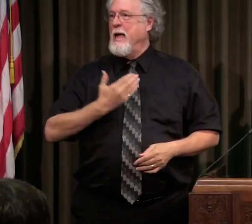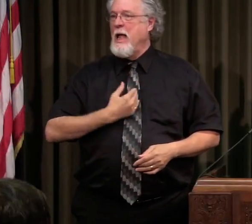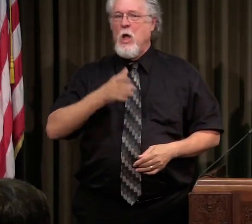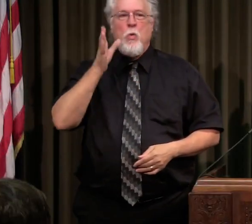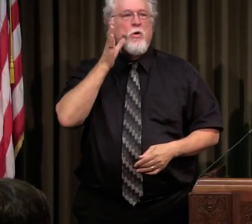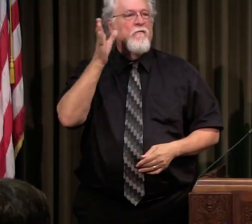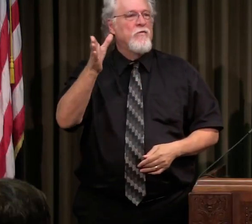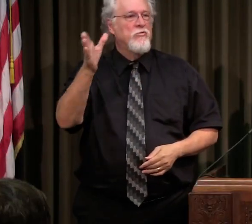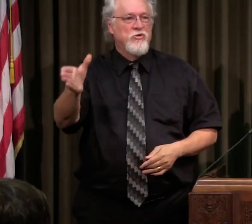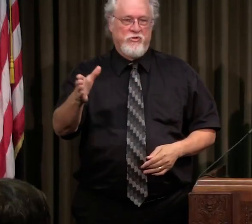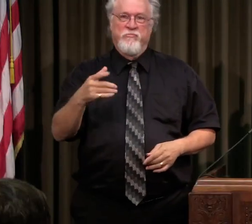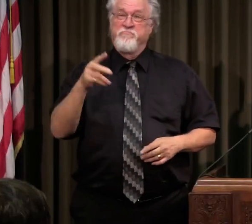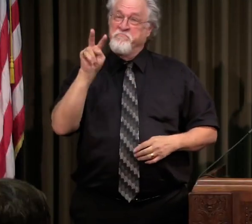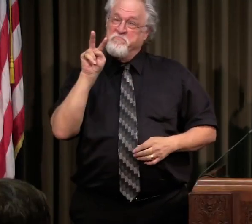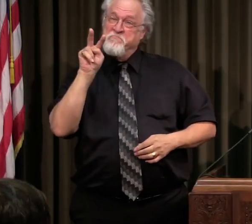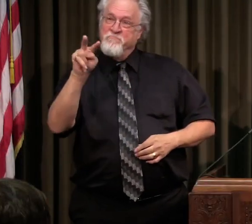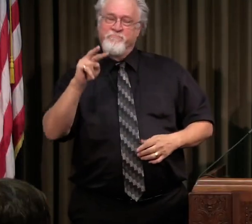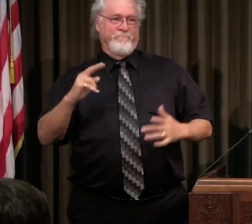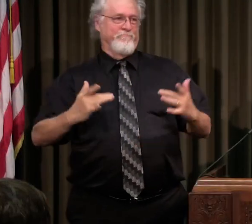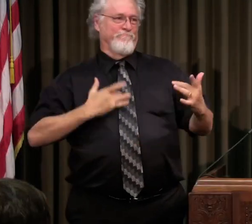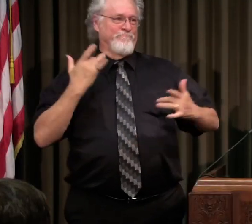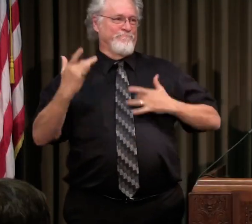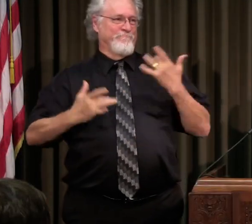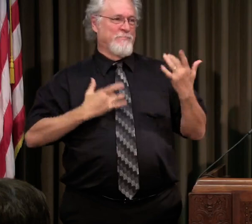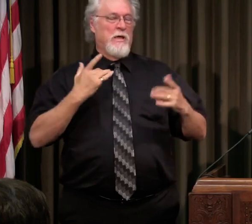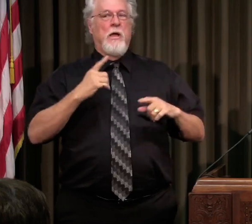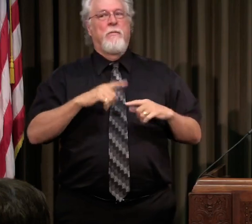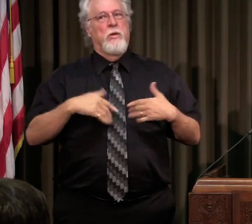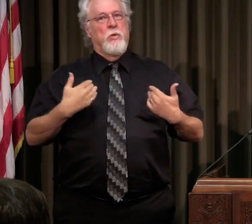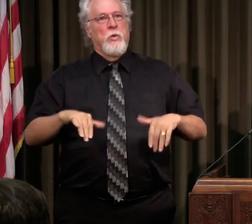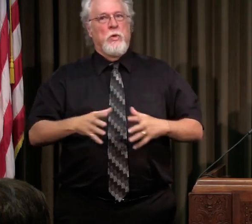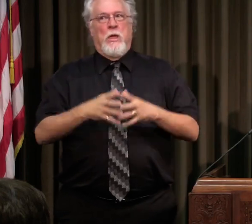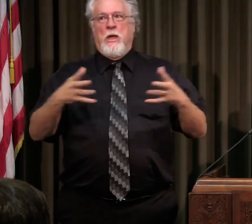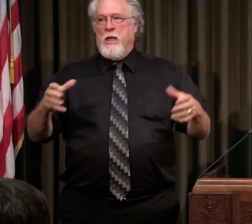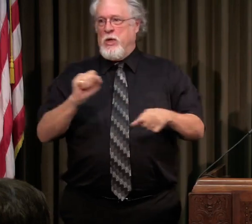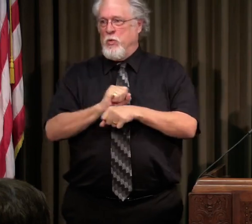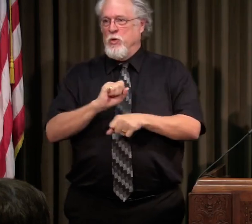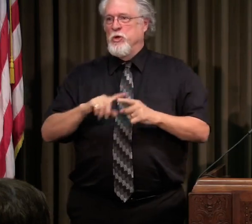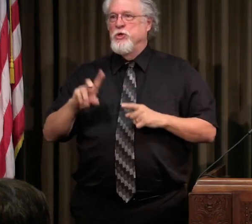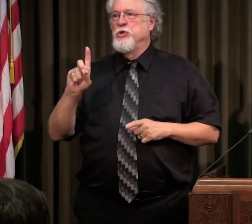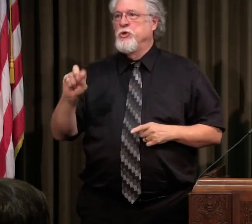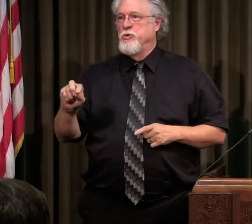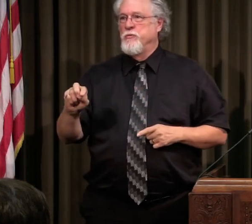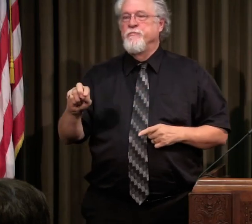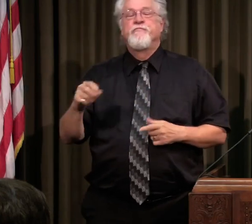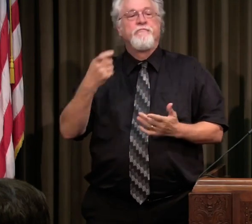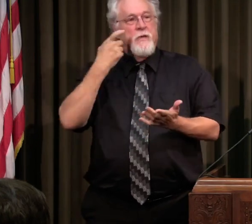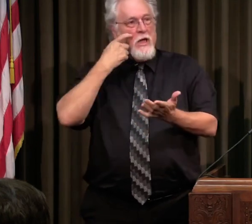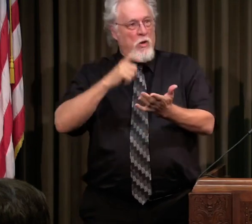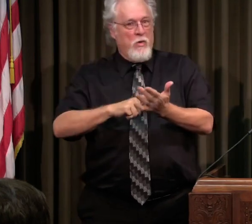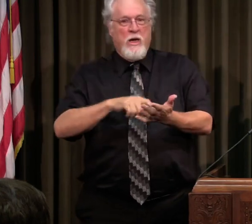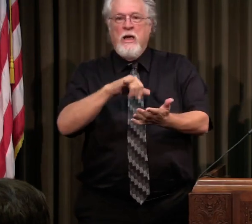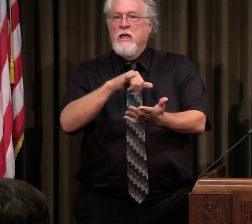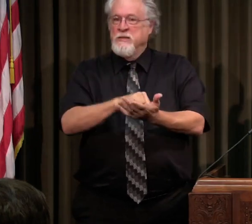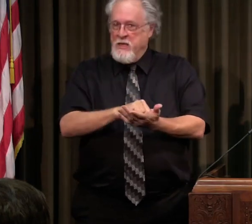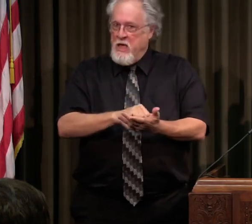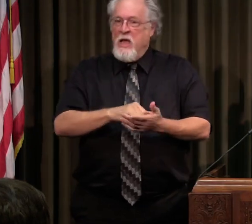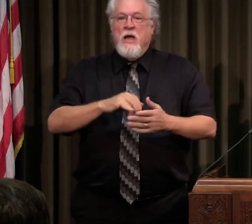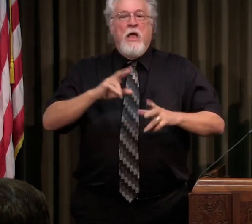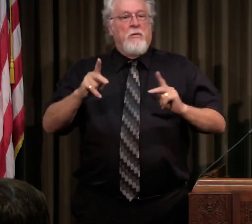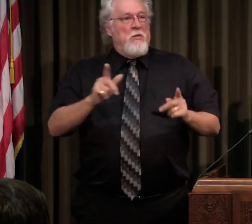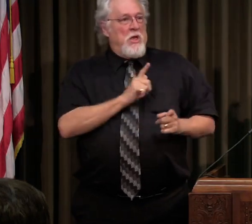about what's in store. But we have a lot of work to do. I recognize that. The folks